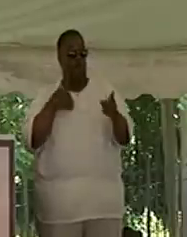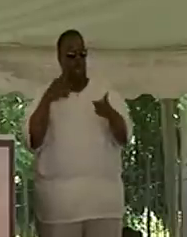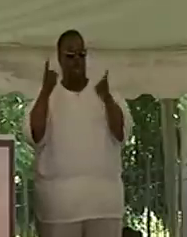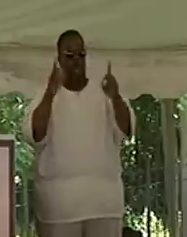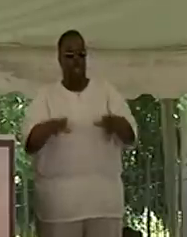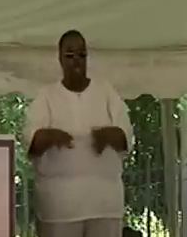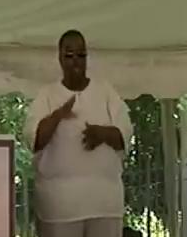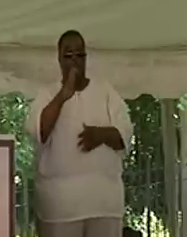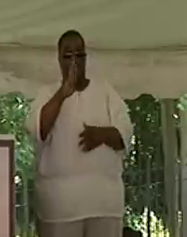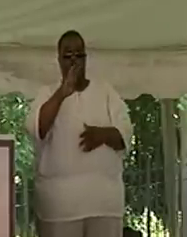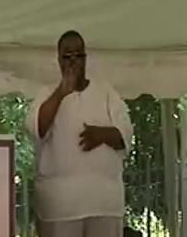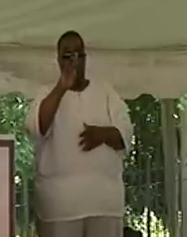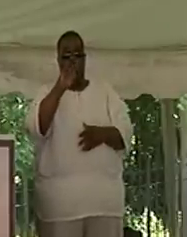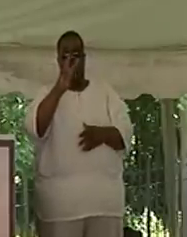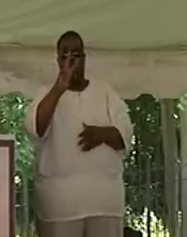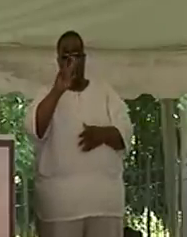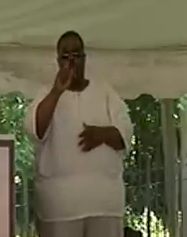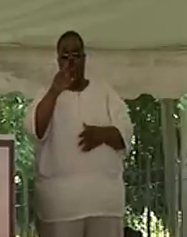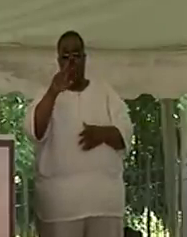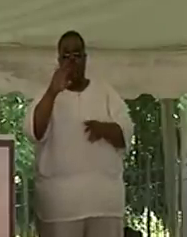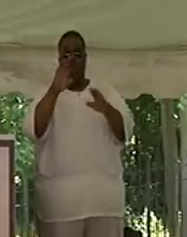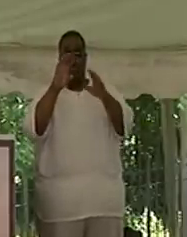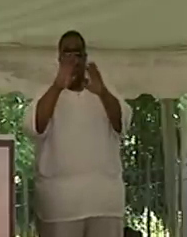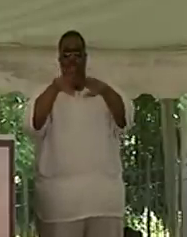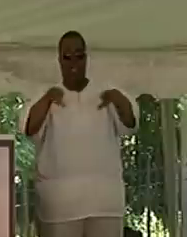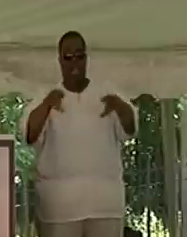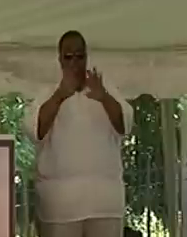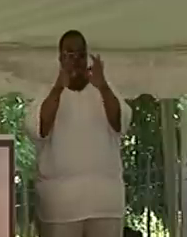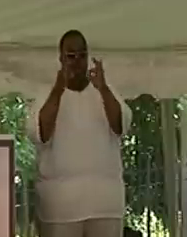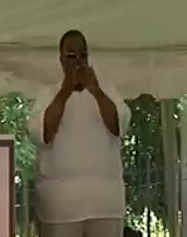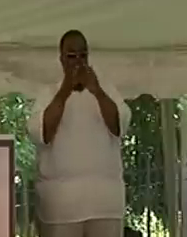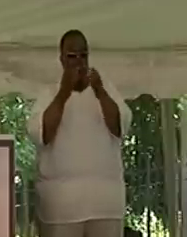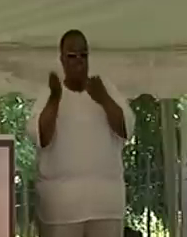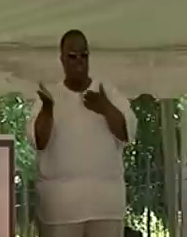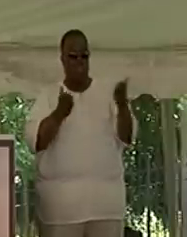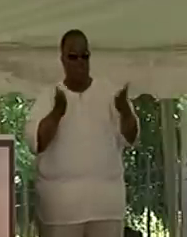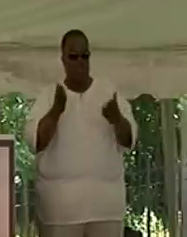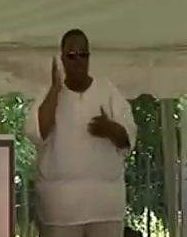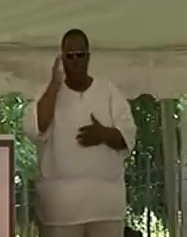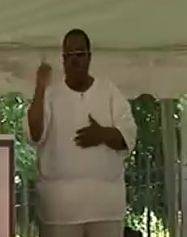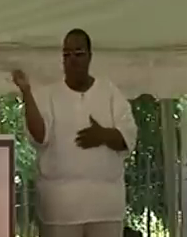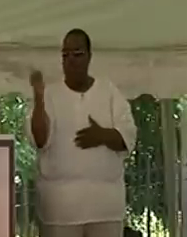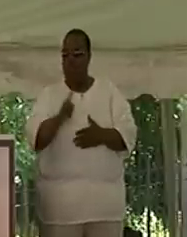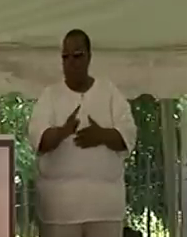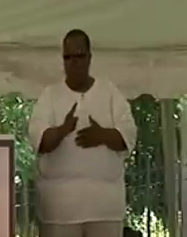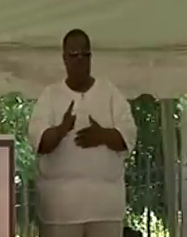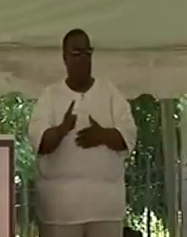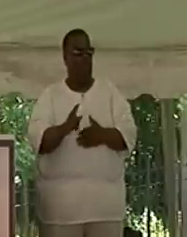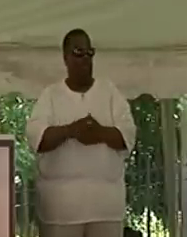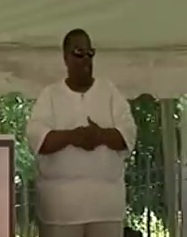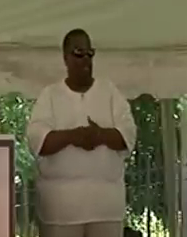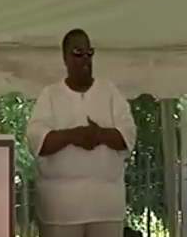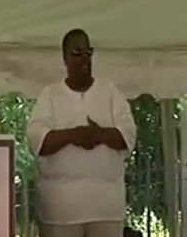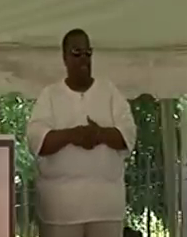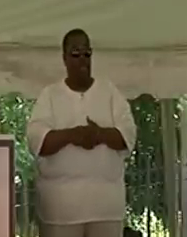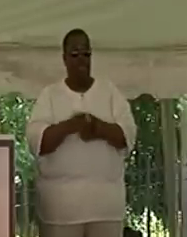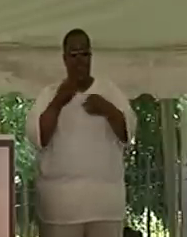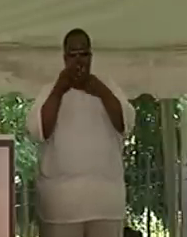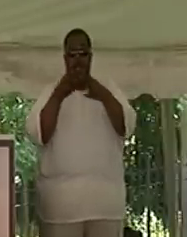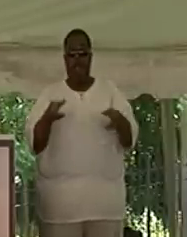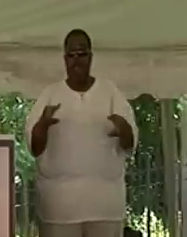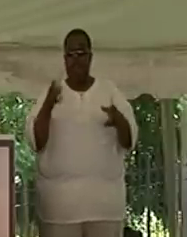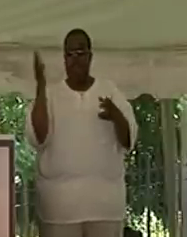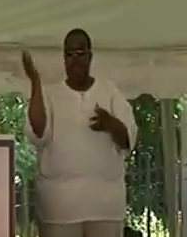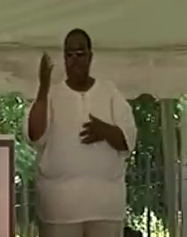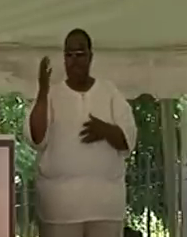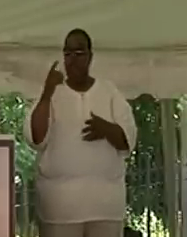Director Brendel Donna Walker from Child and Family Services. She's going to give brief remarks here,